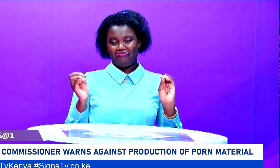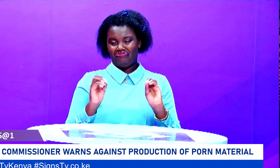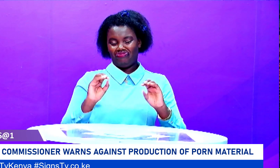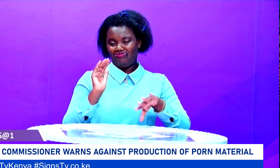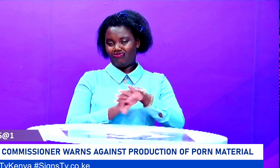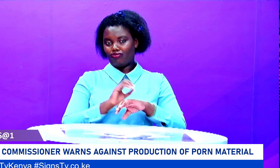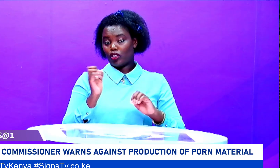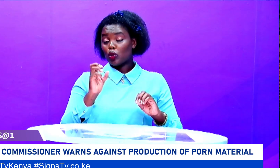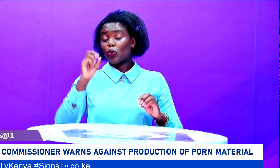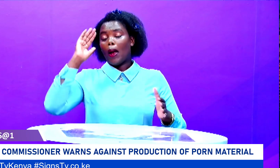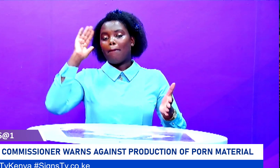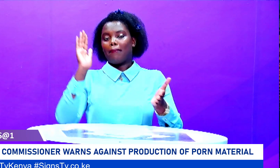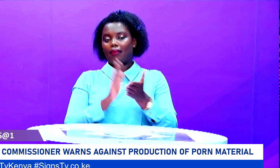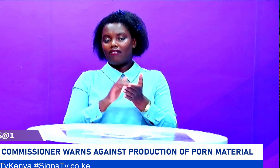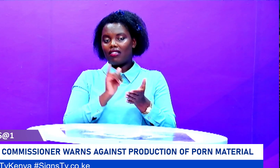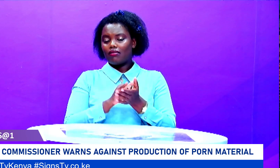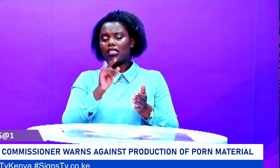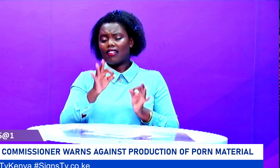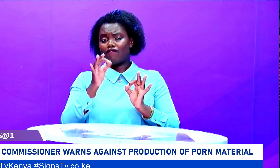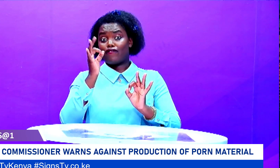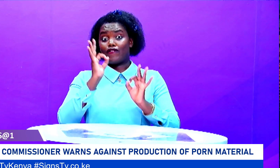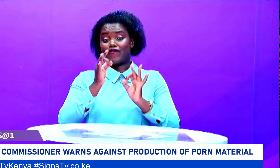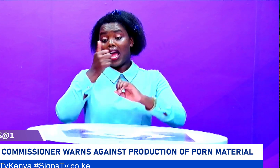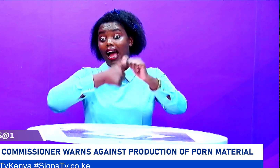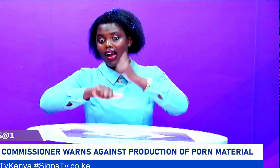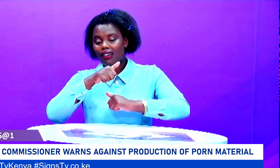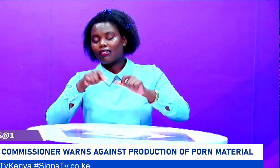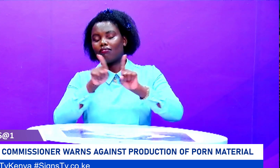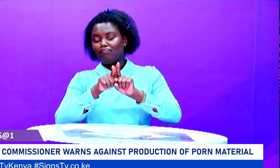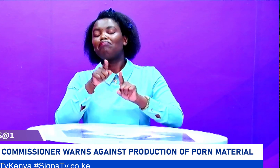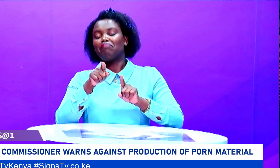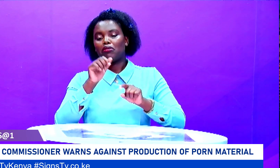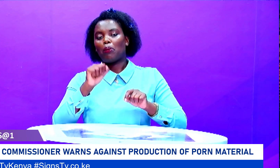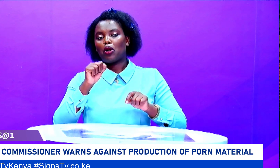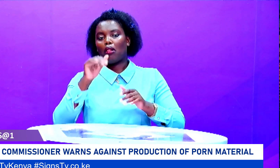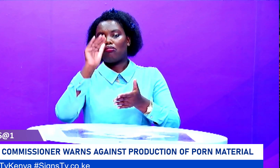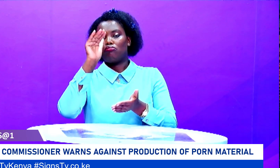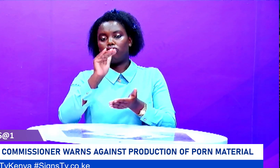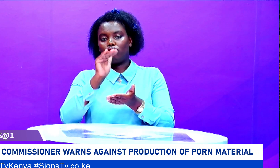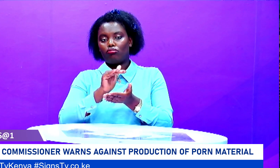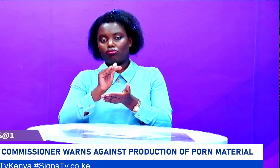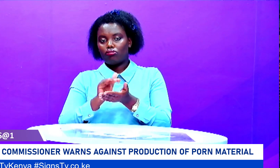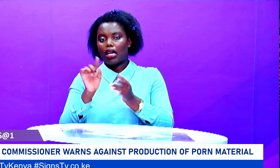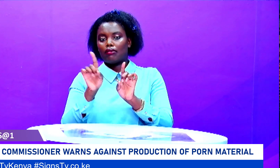it degrades our moral. And I believe that act will reduce and will